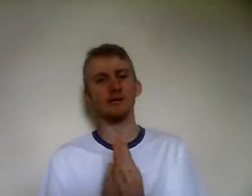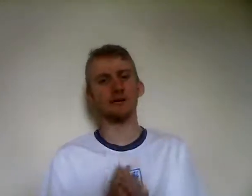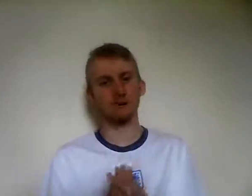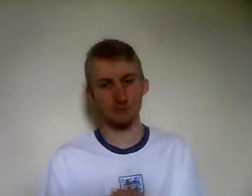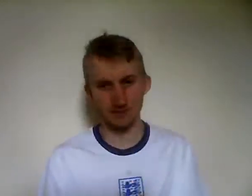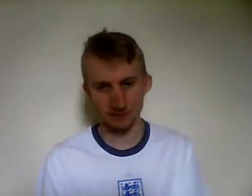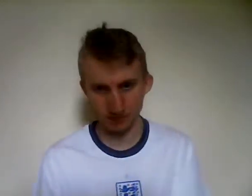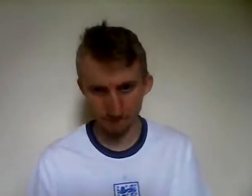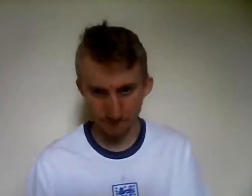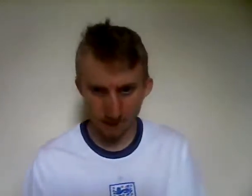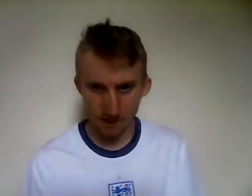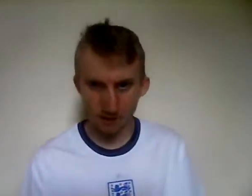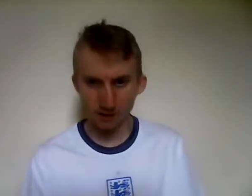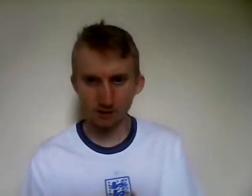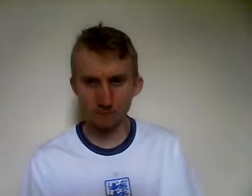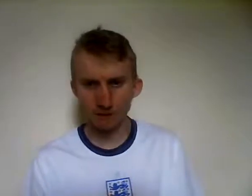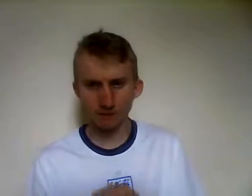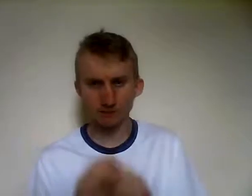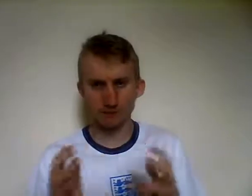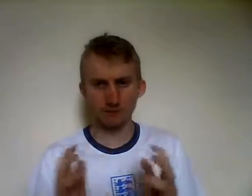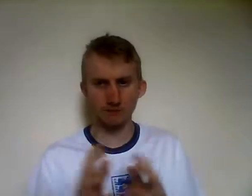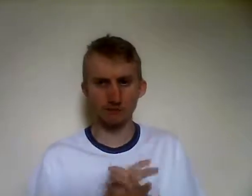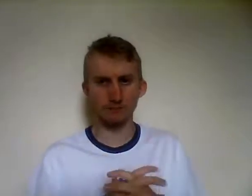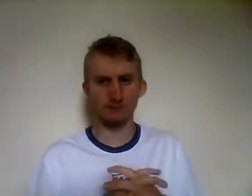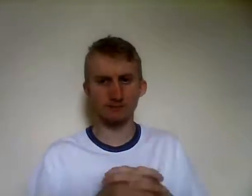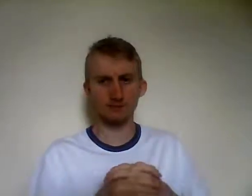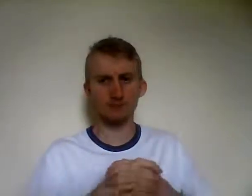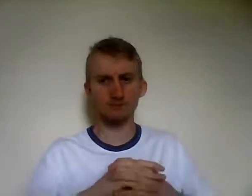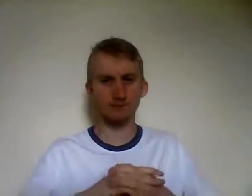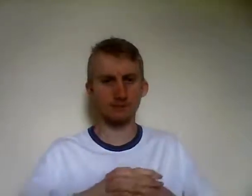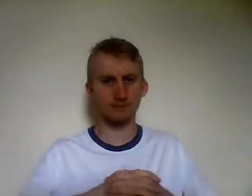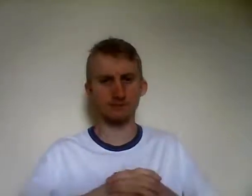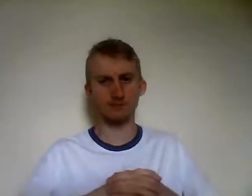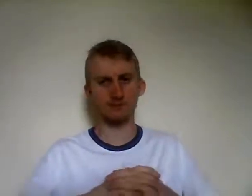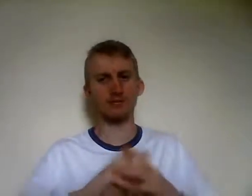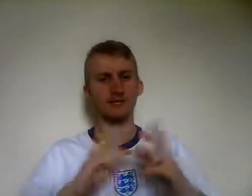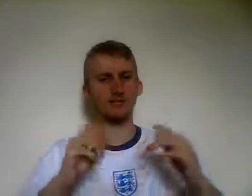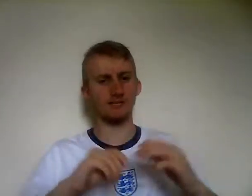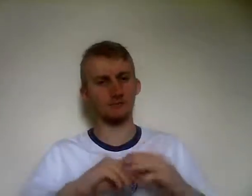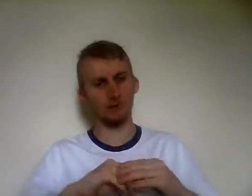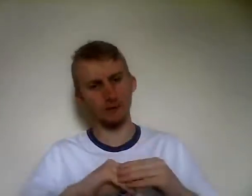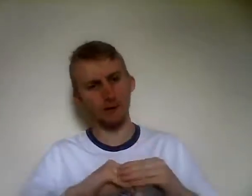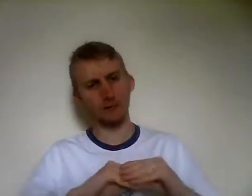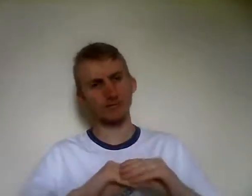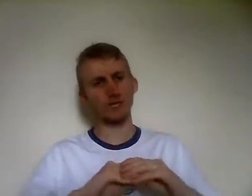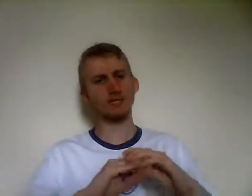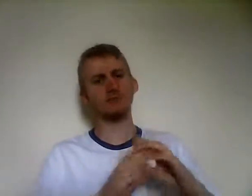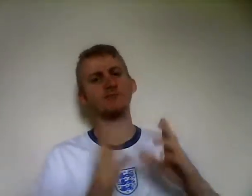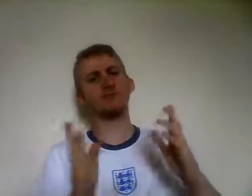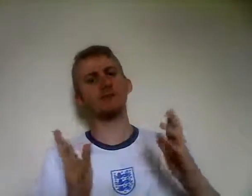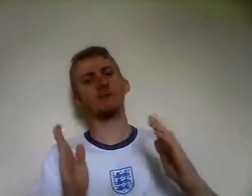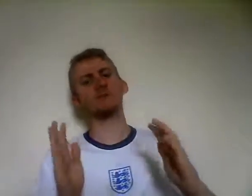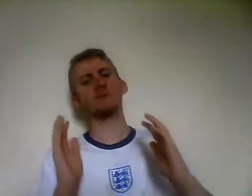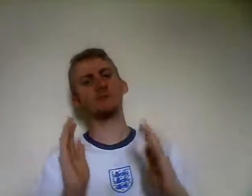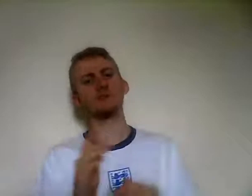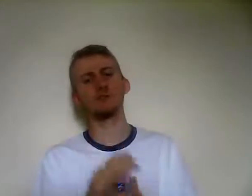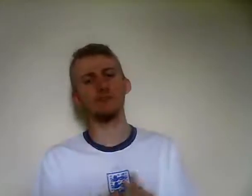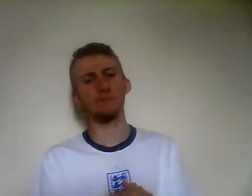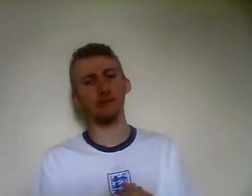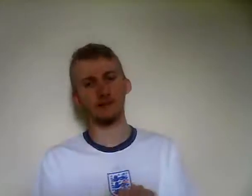new manager. Under Barker's management, the club had a successful debut season in League One, challenging for the playoffs for much of the campaign